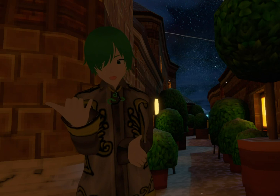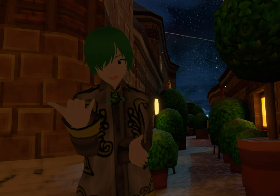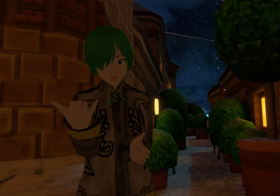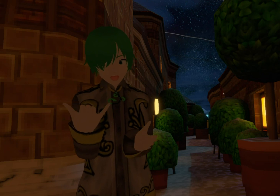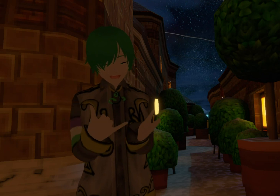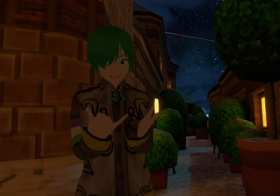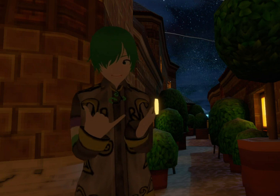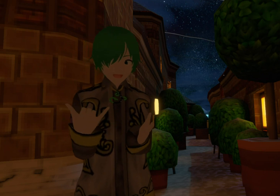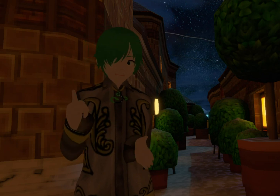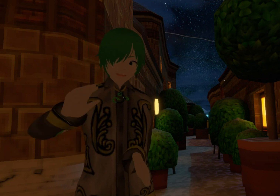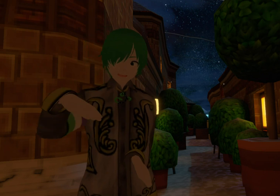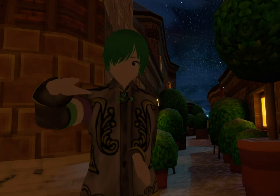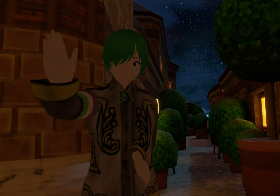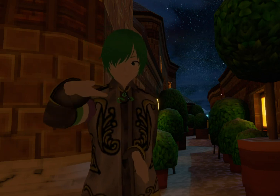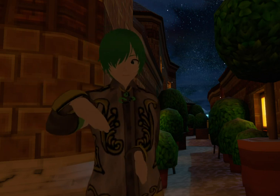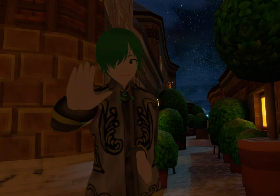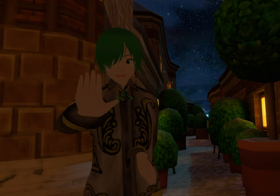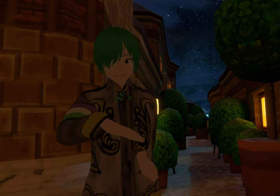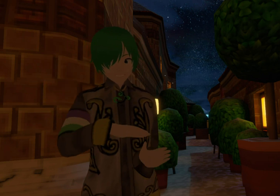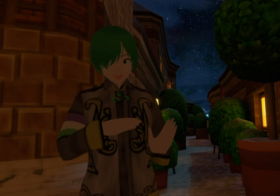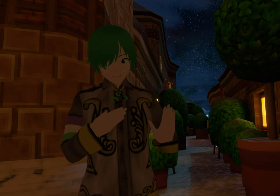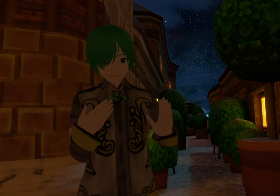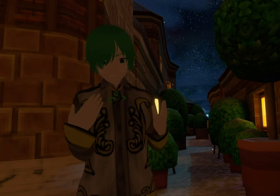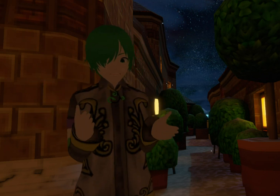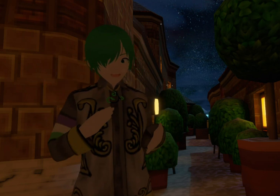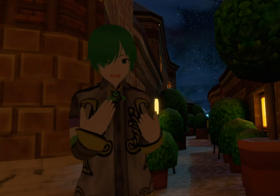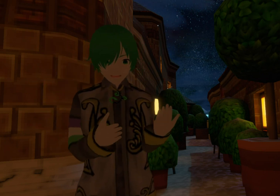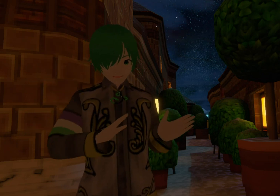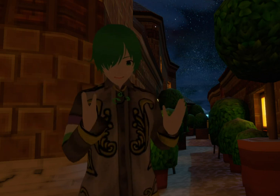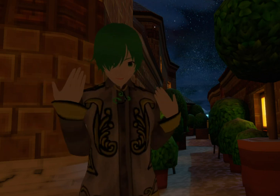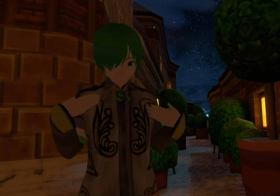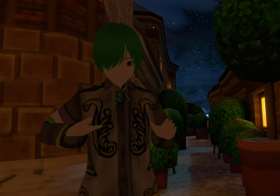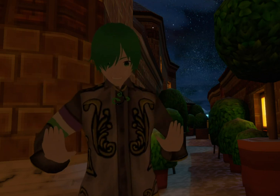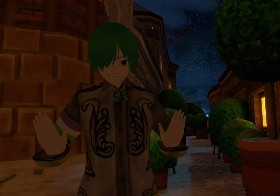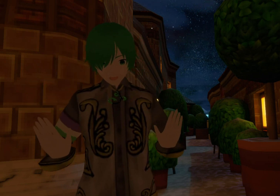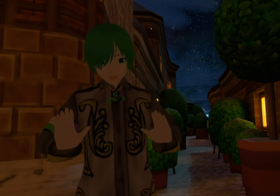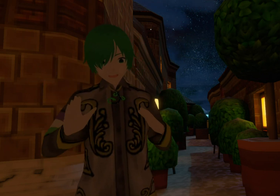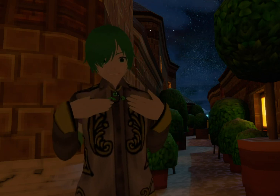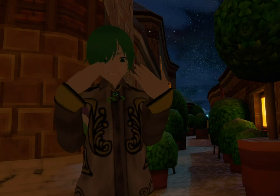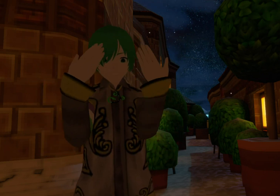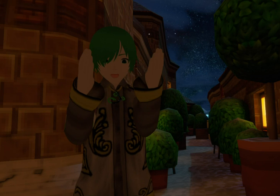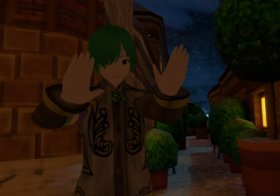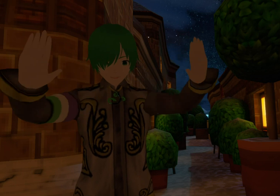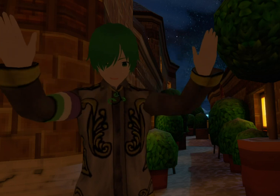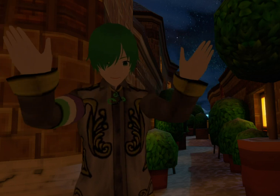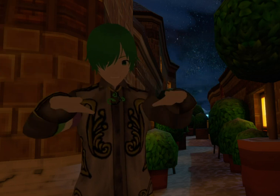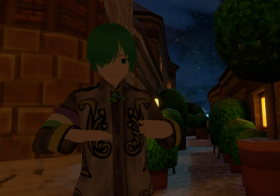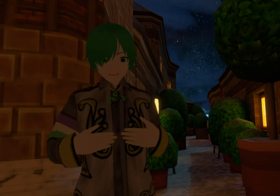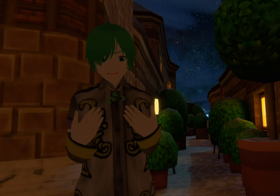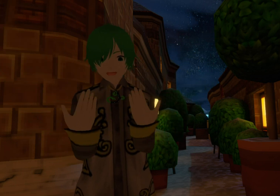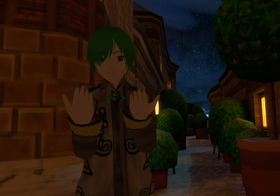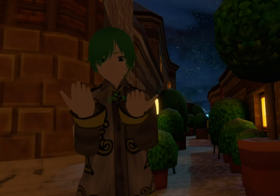Y hand on here? And that has to do with just adding animations to things. So yes, I'm geeking out